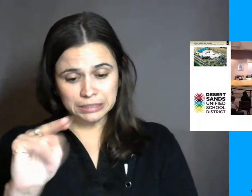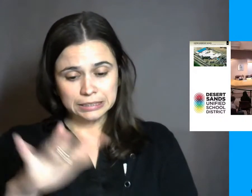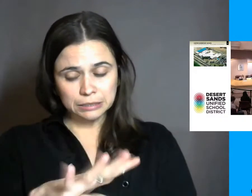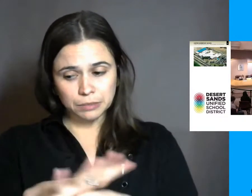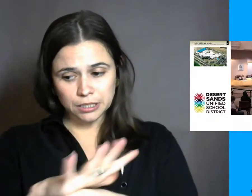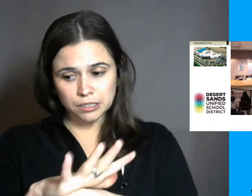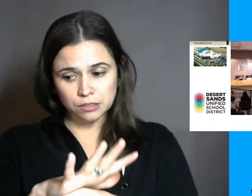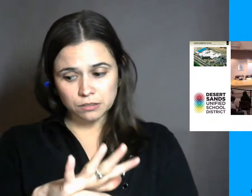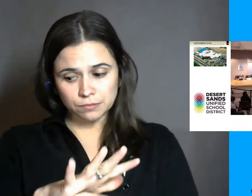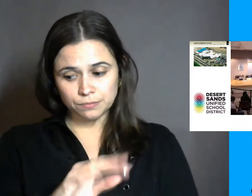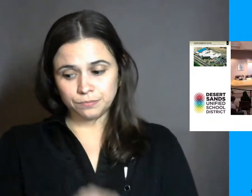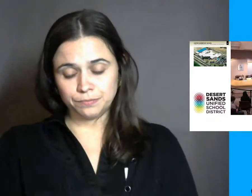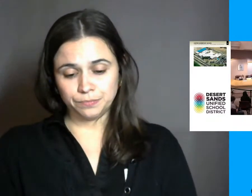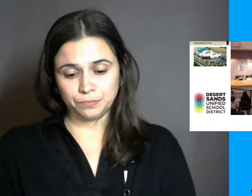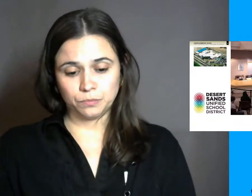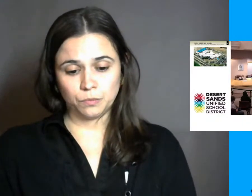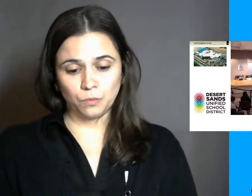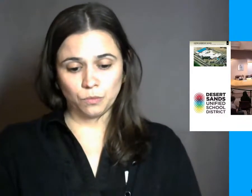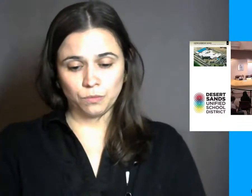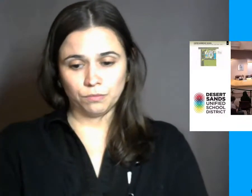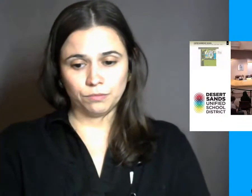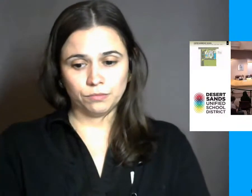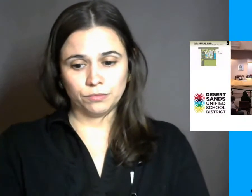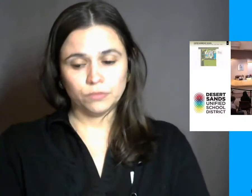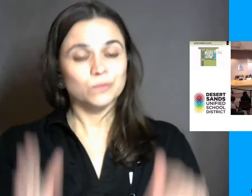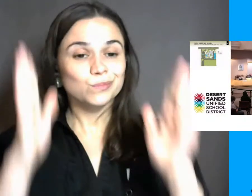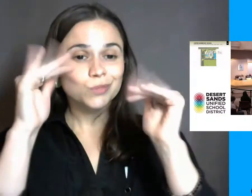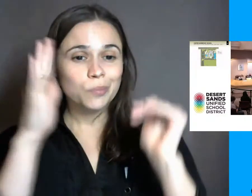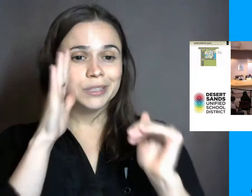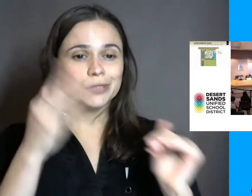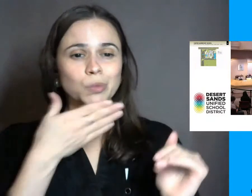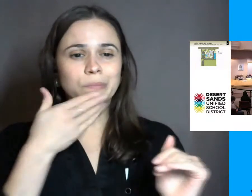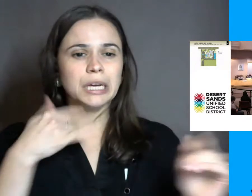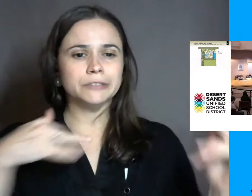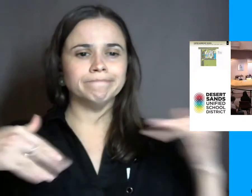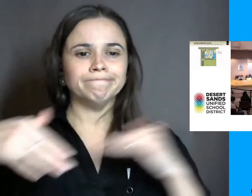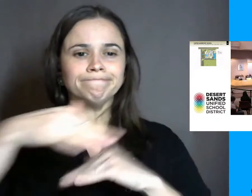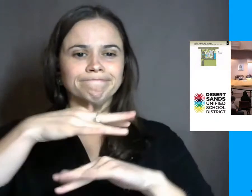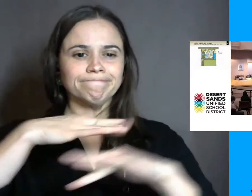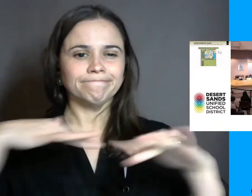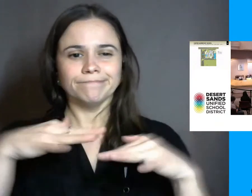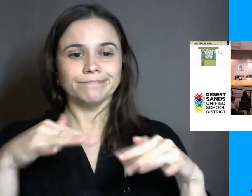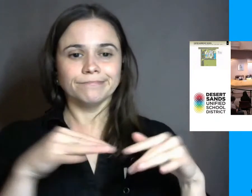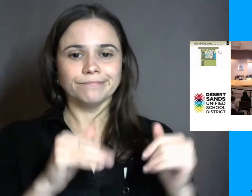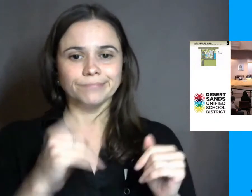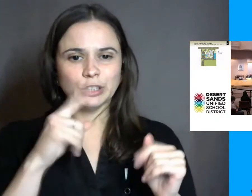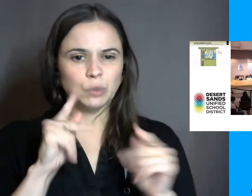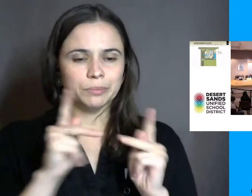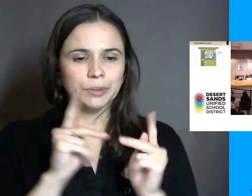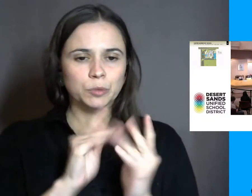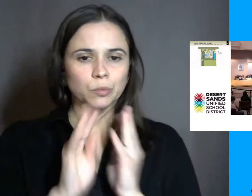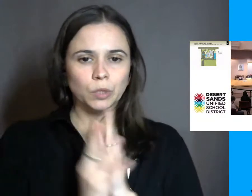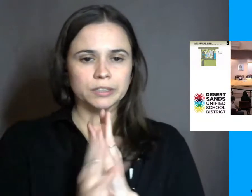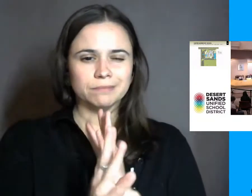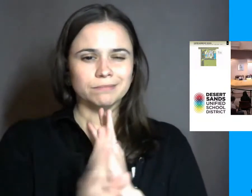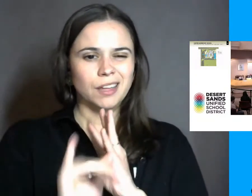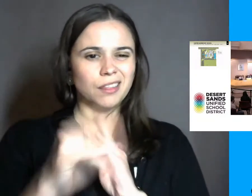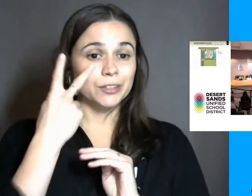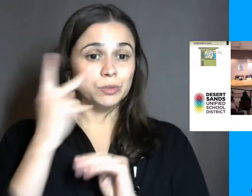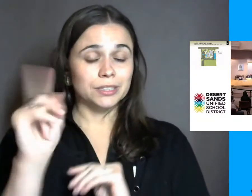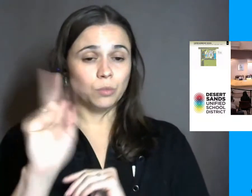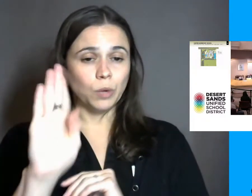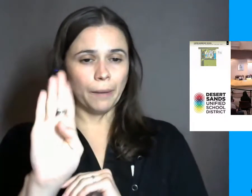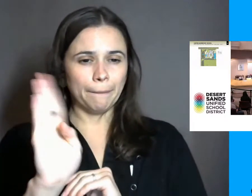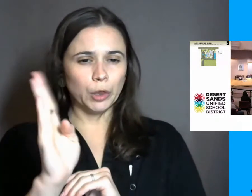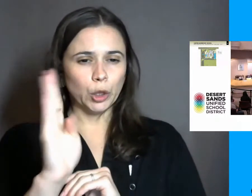of the campus so that we have a better flow of traffic out there. And that's where that blue arrow is now. So if you take a look at this aerial view